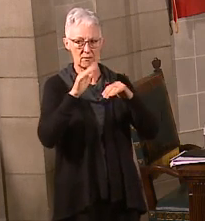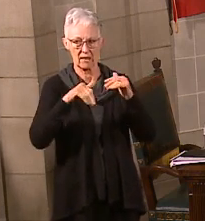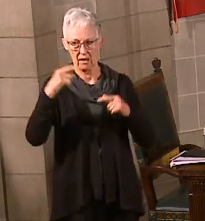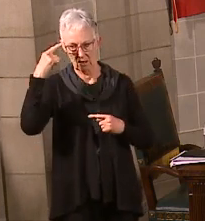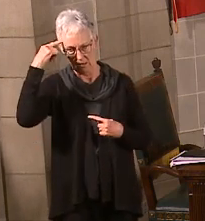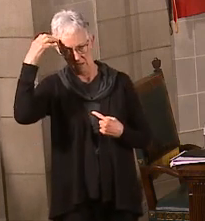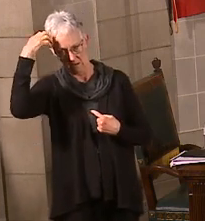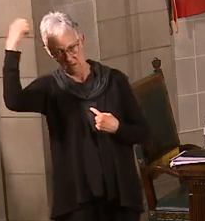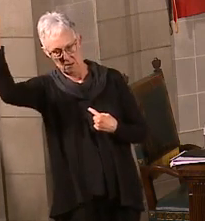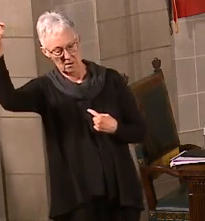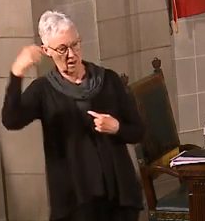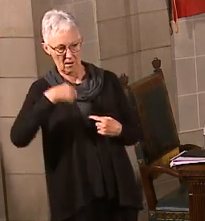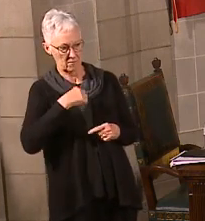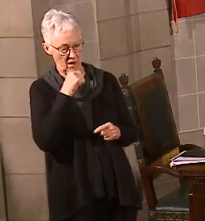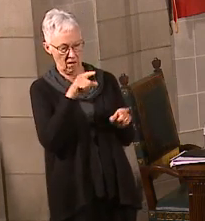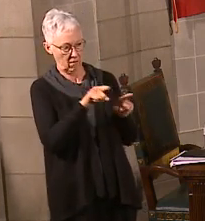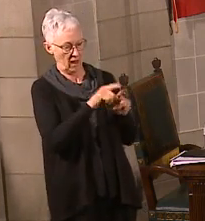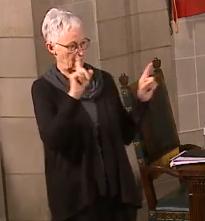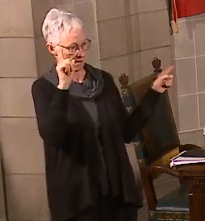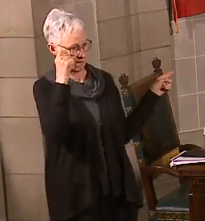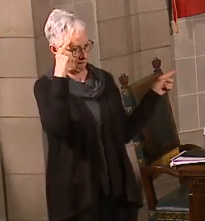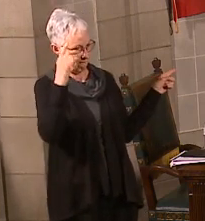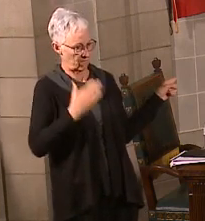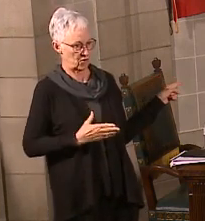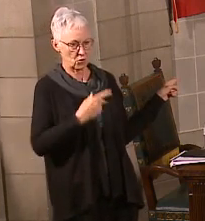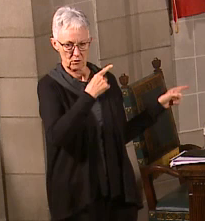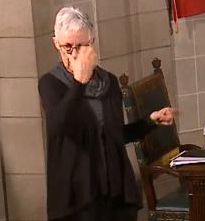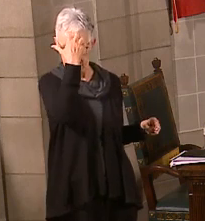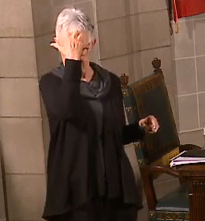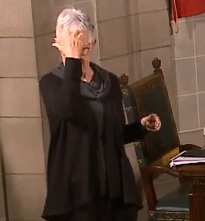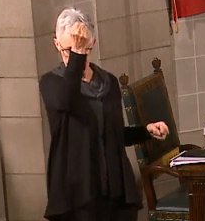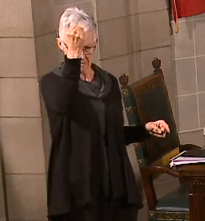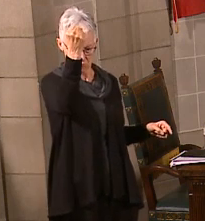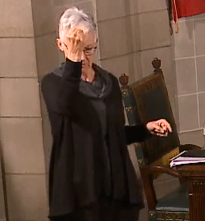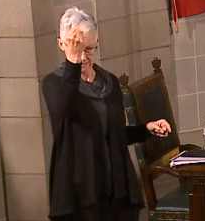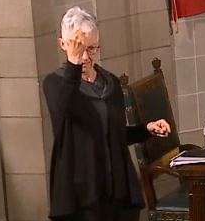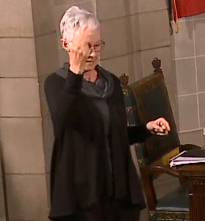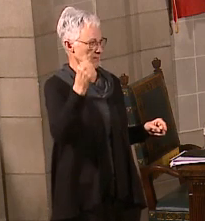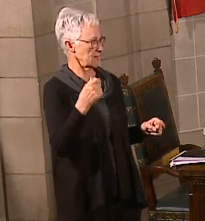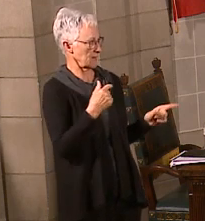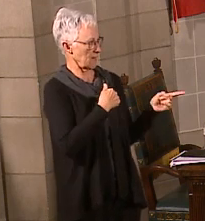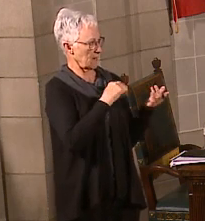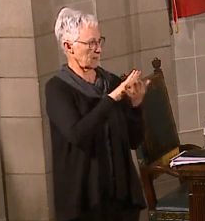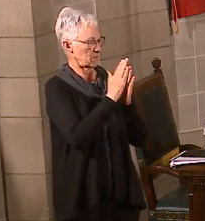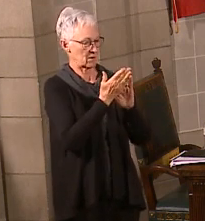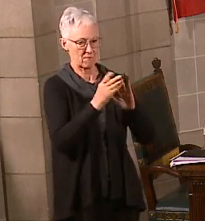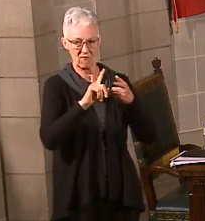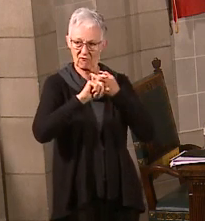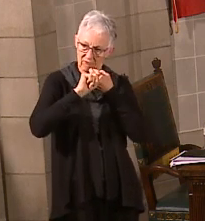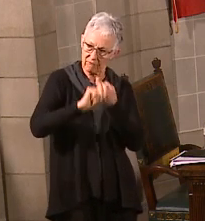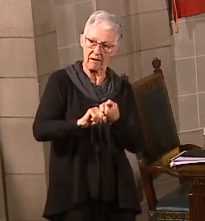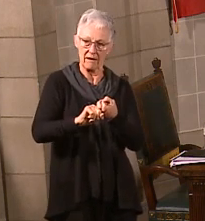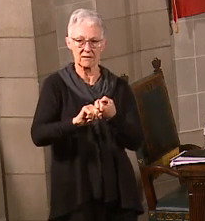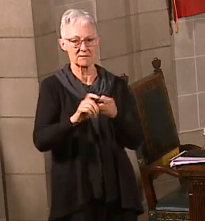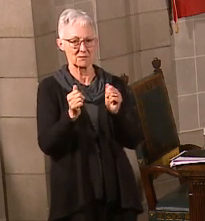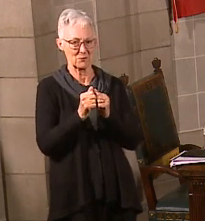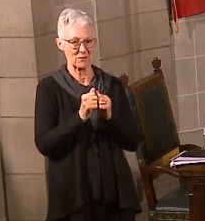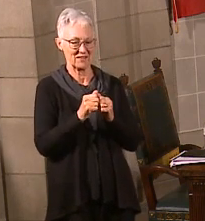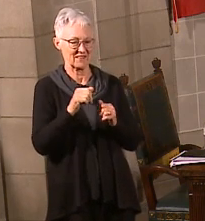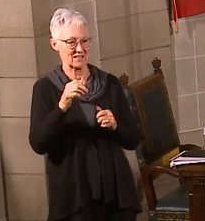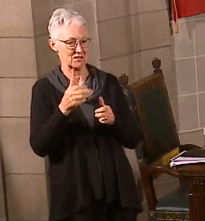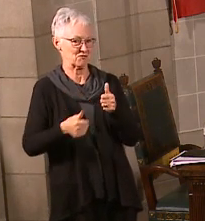who has a photographic memory, but I am becoming friends almost with the CMO of St. Francis Hospital in Grand